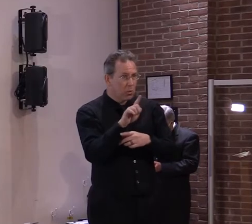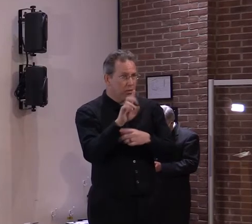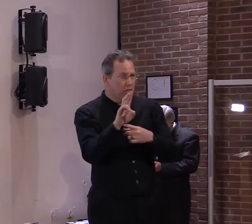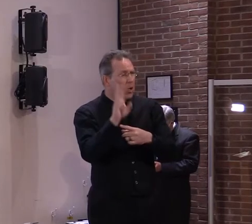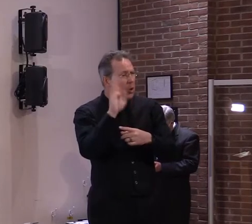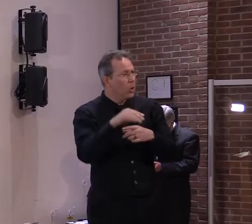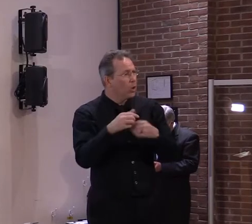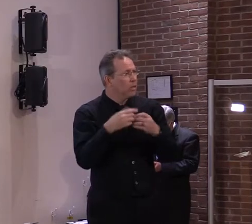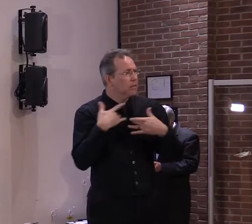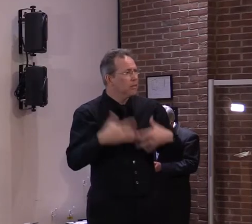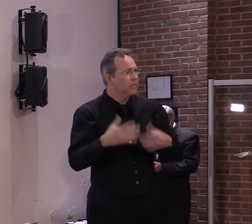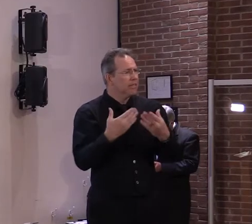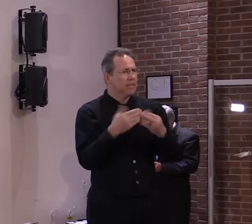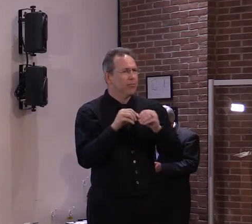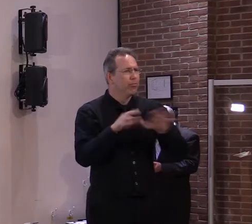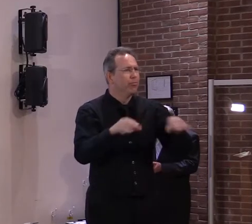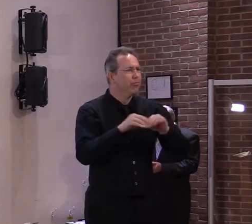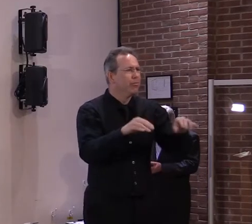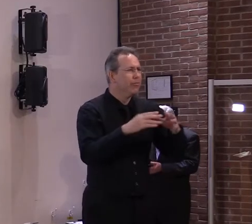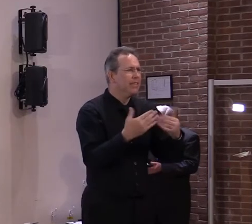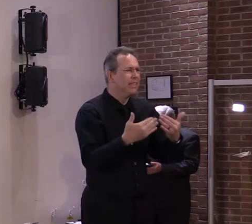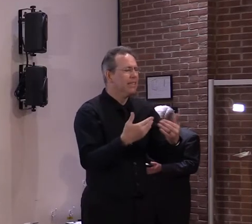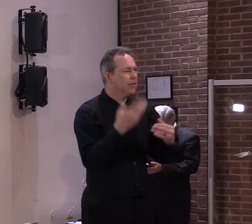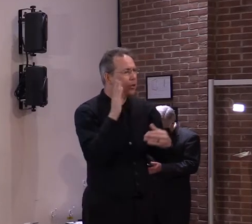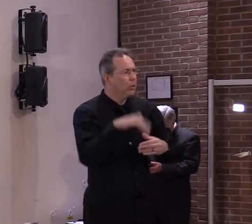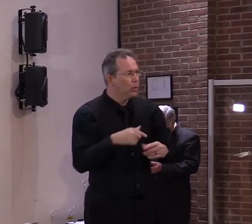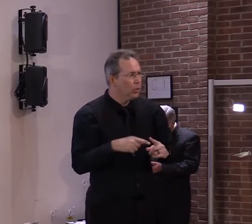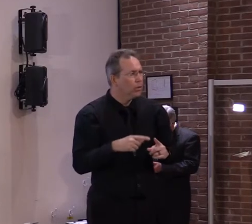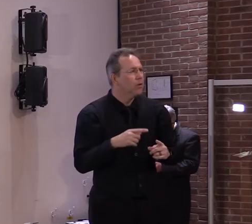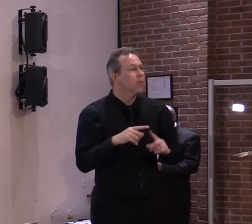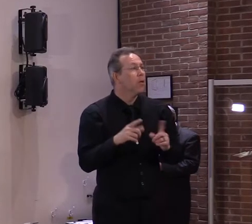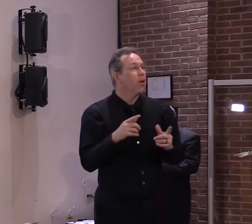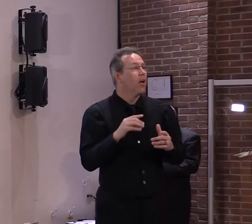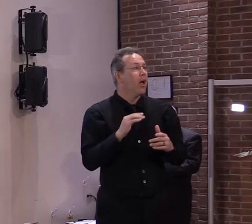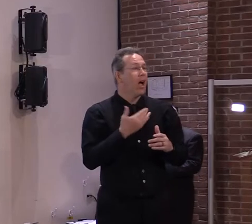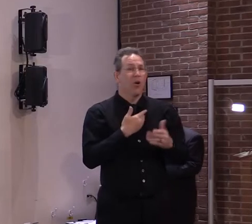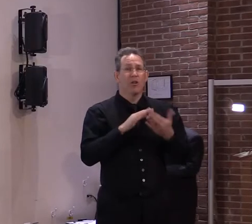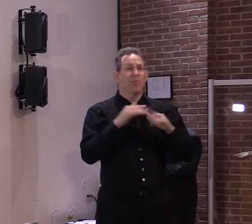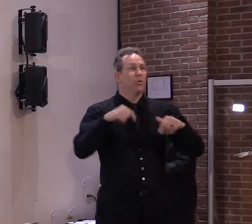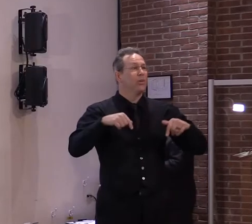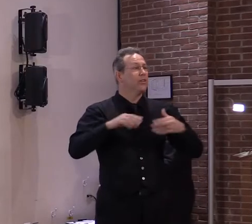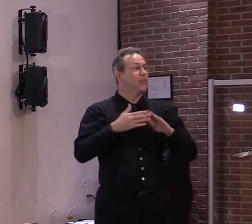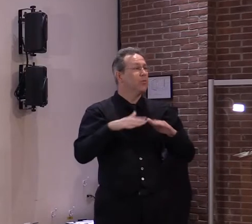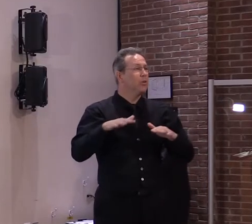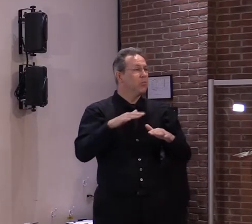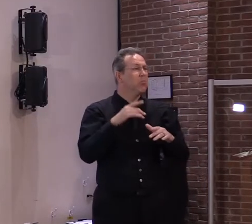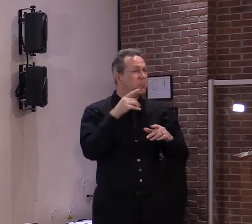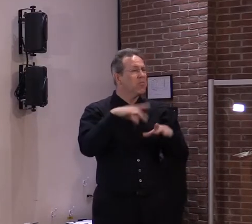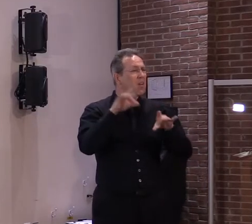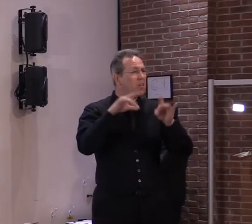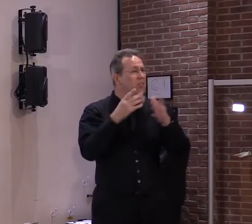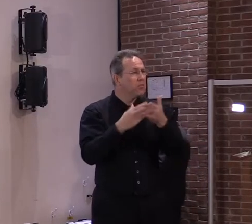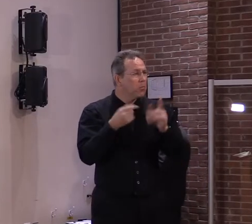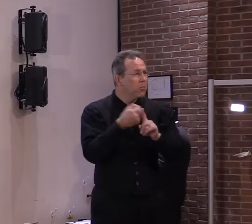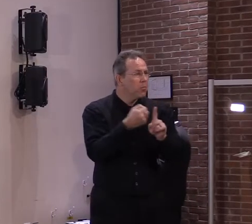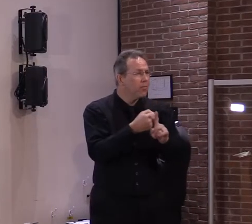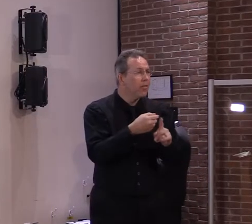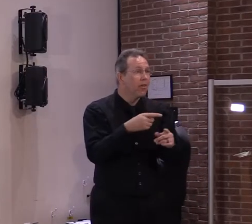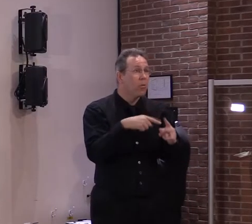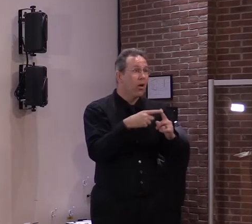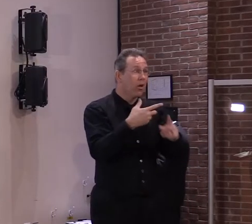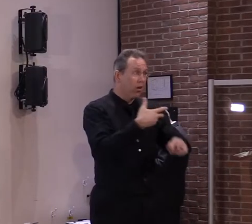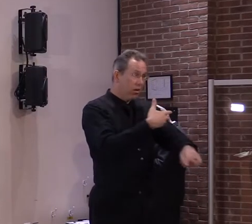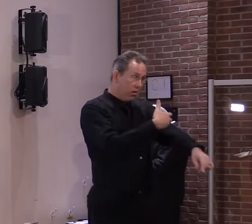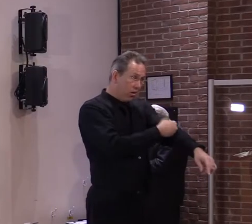more cases. But again, these are cases that could be prevented with vaccine if we could just get